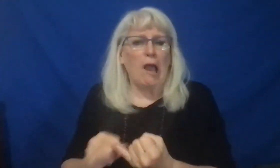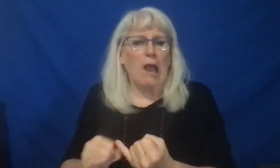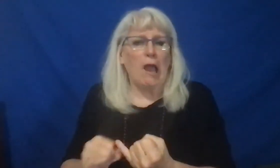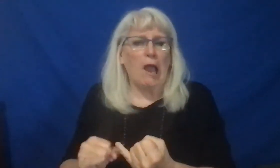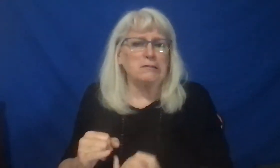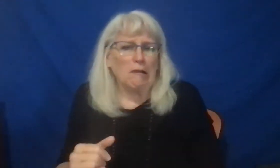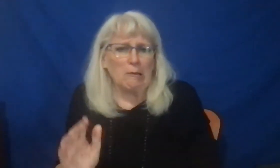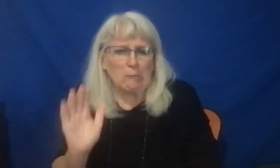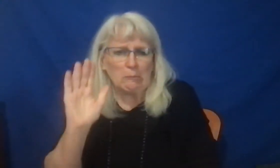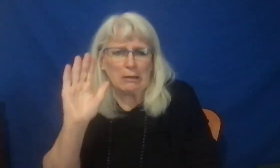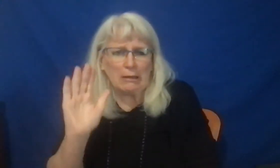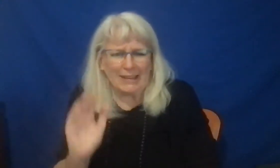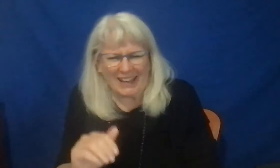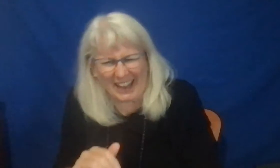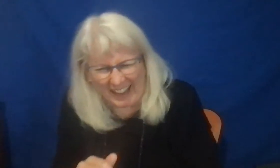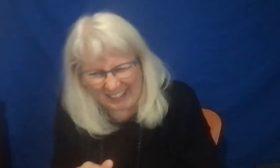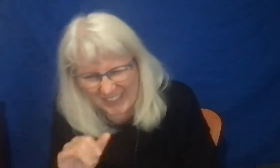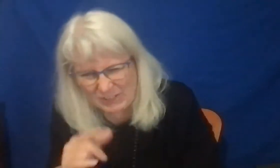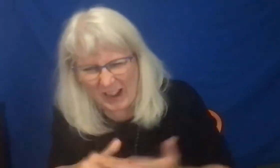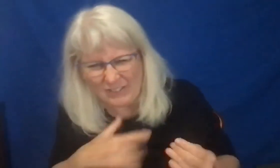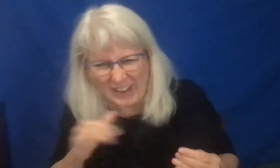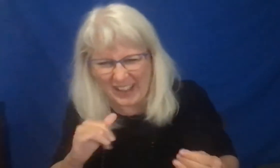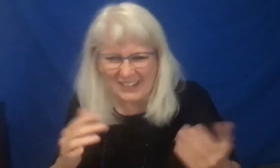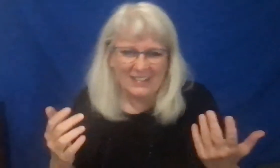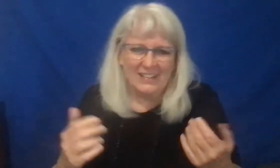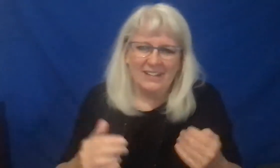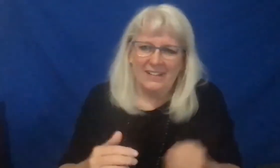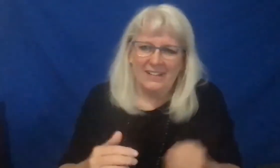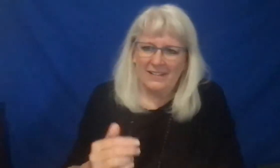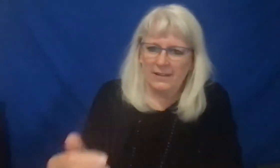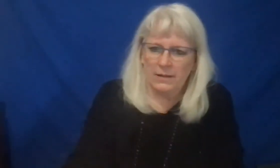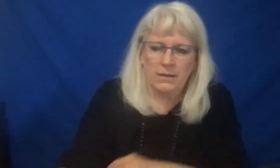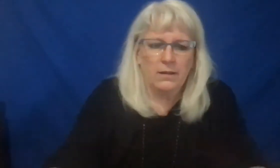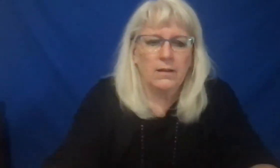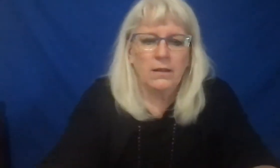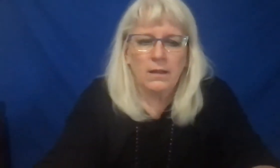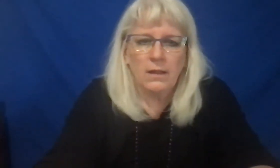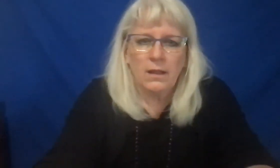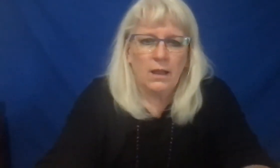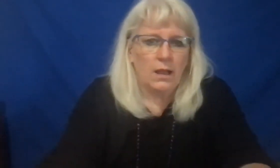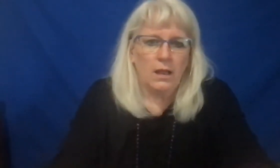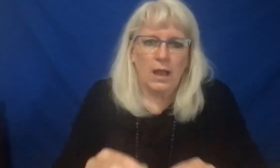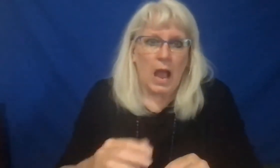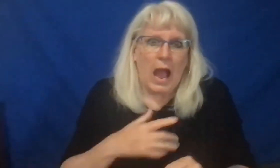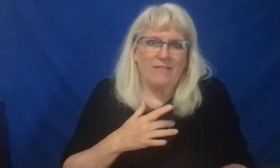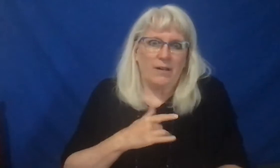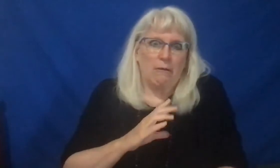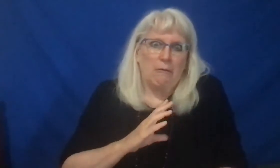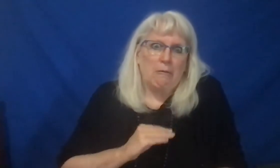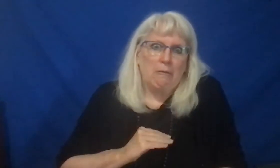This this talk could also be um, always feeling too inadequate for general service. By